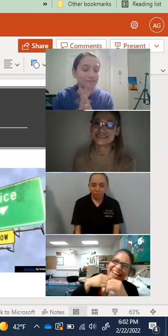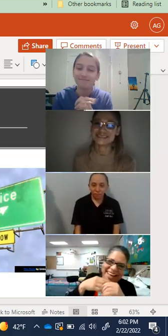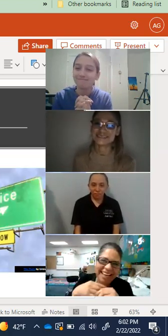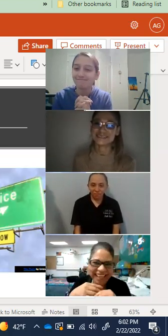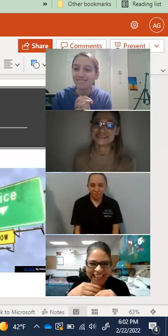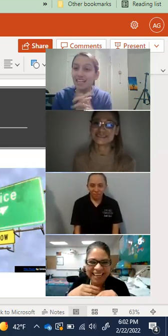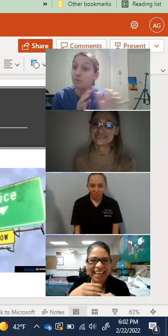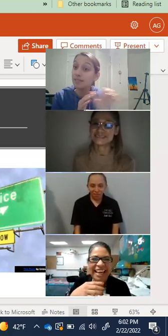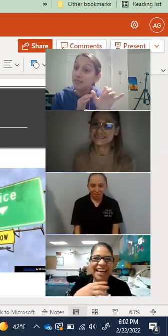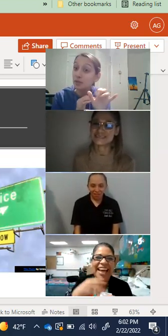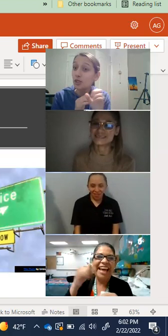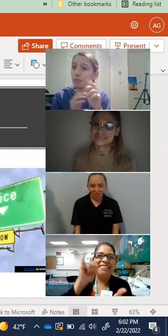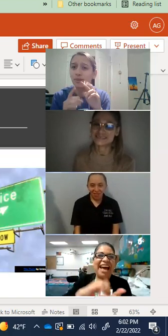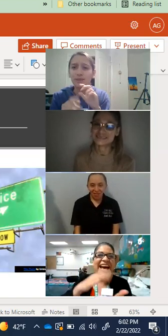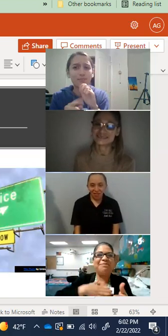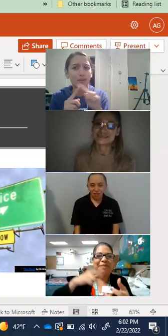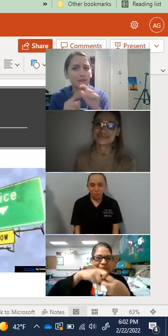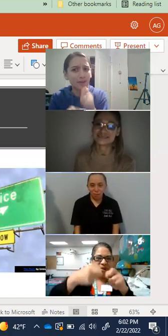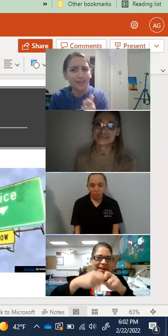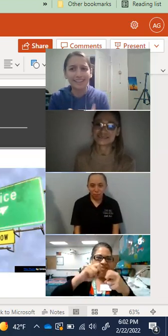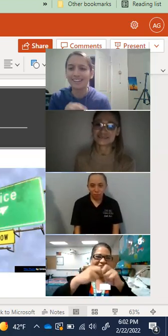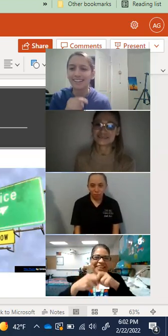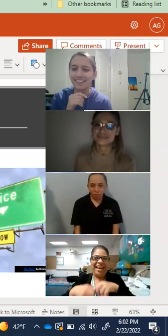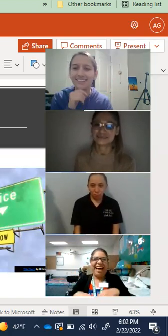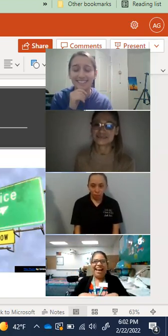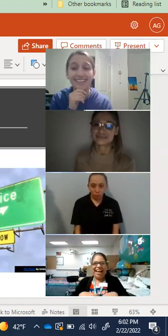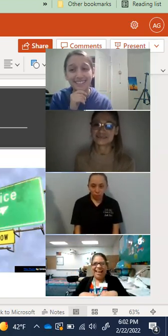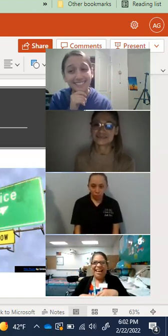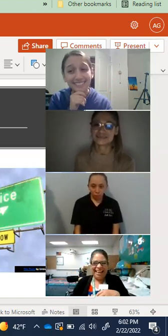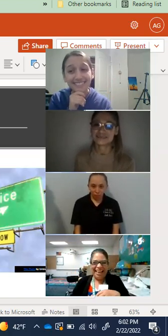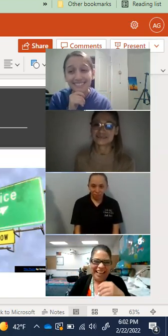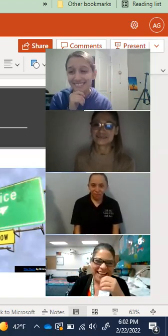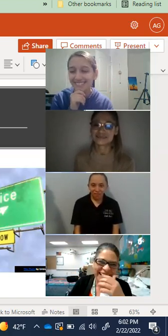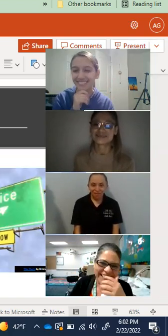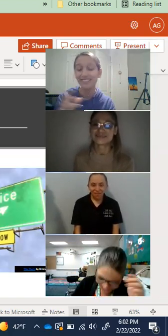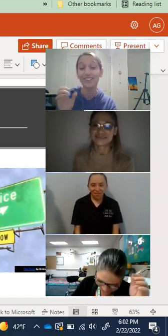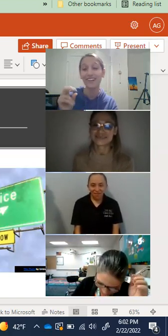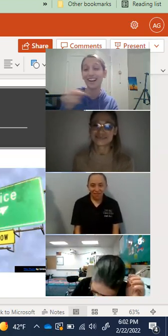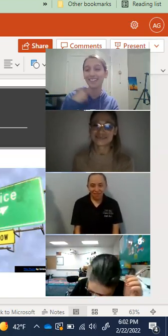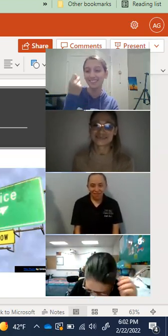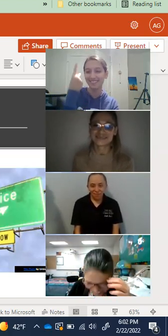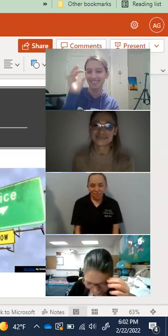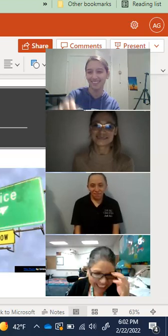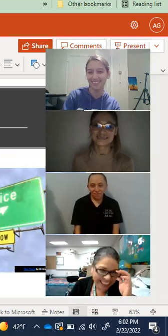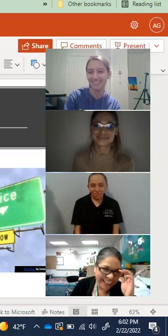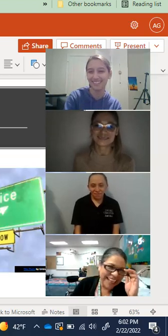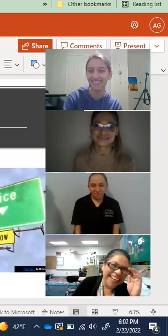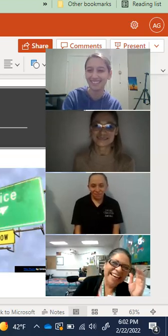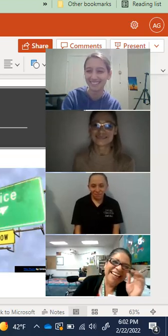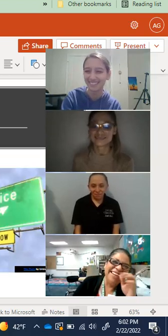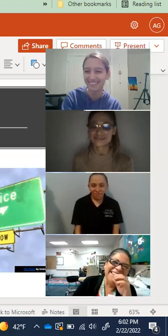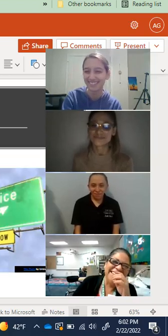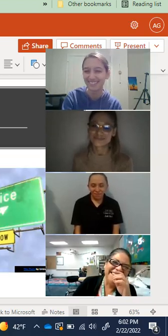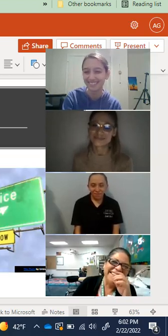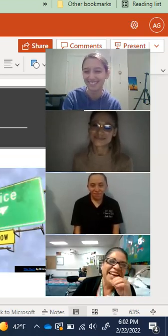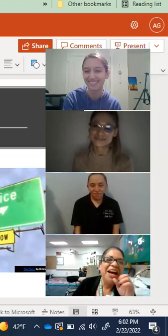that can be similar. And that's but- my problem. Yeah. No, I understand that.